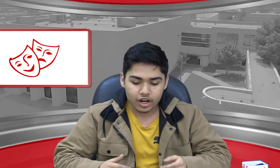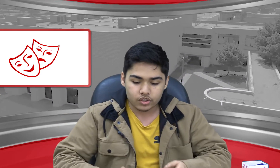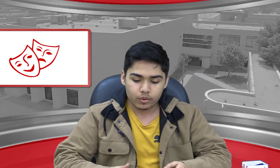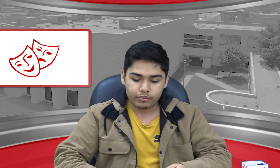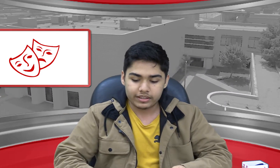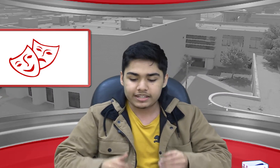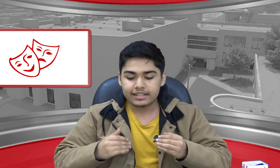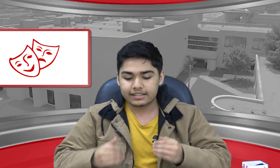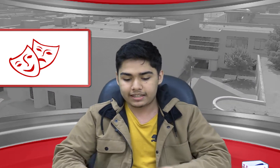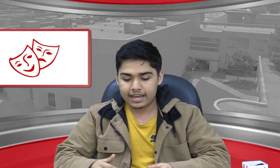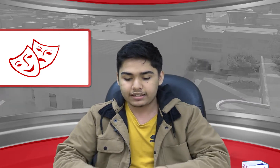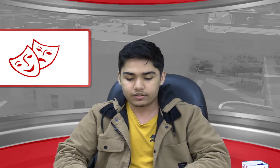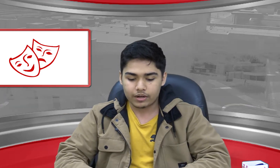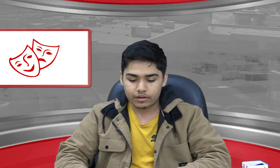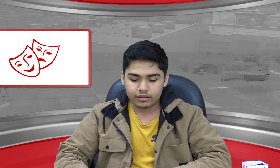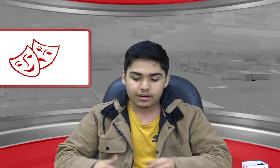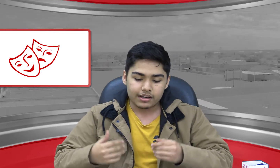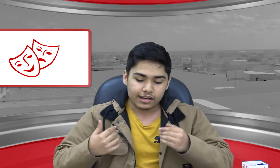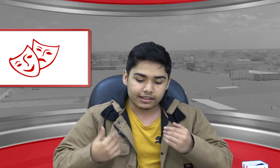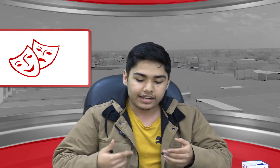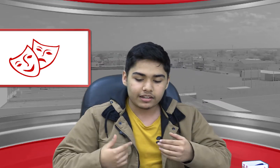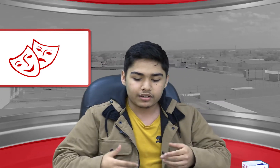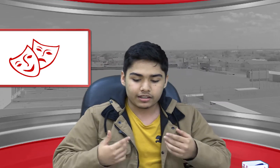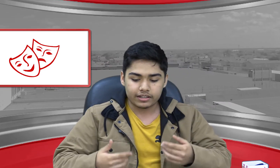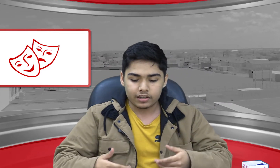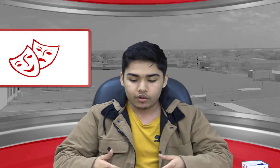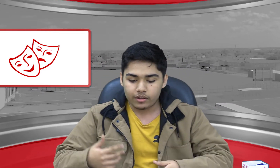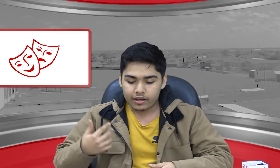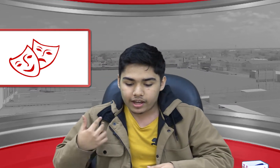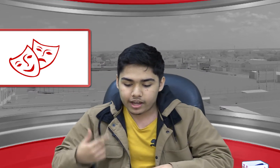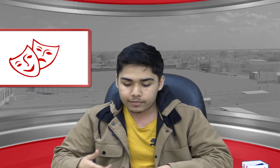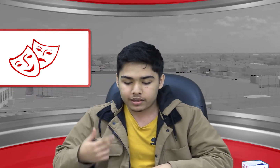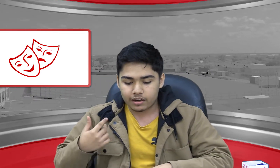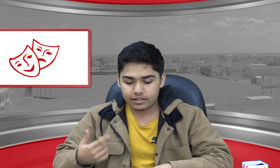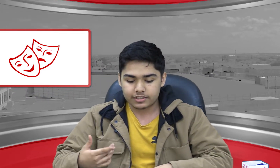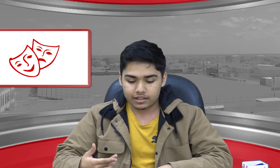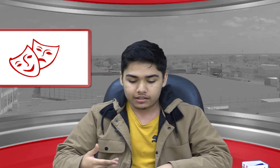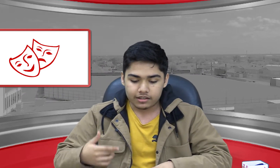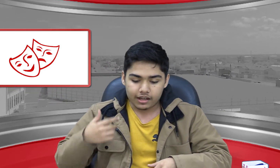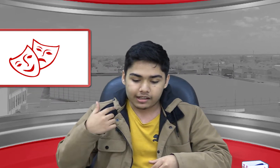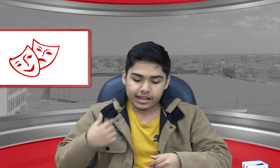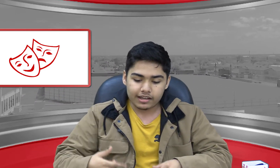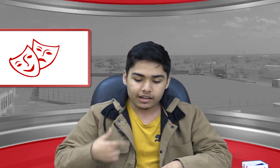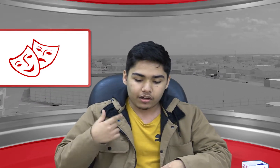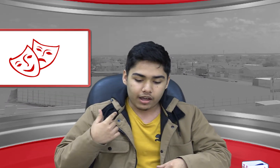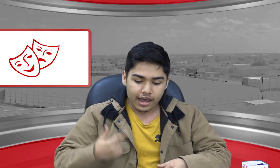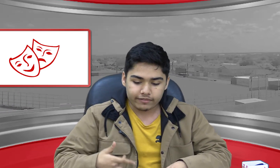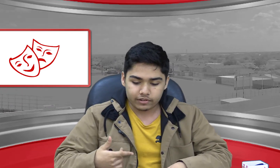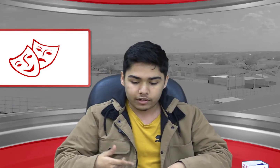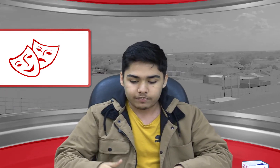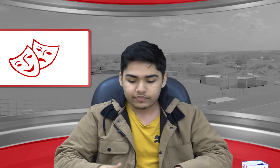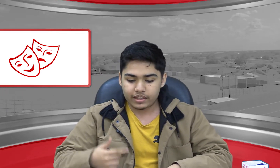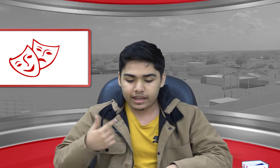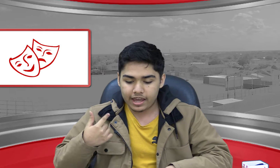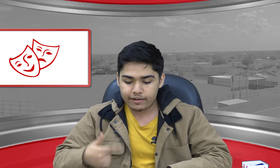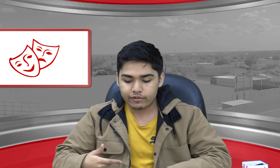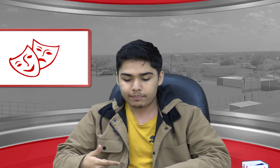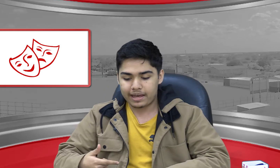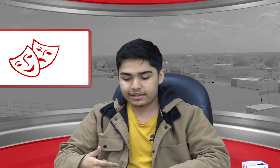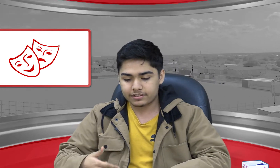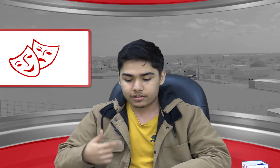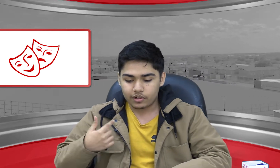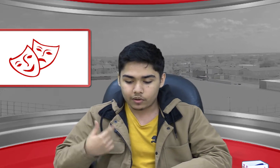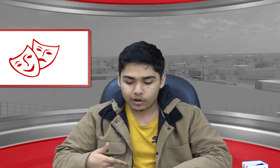were Joshua Brindley, Caitlin Crowder, Elena Galindo, Amia Garza, Alea Havner,